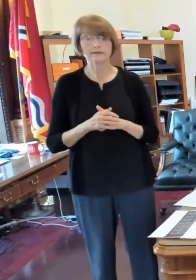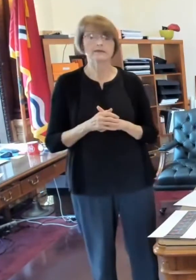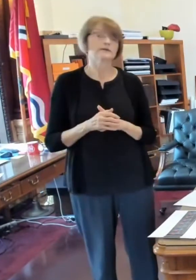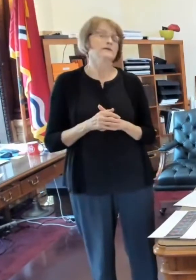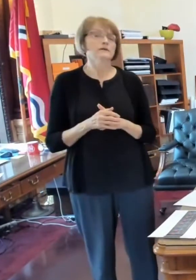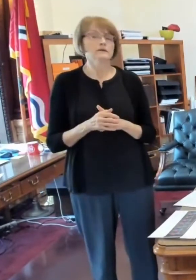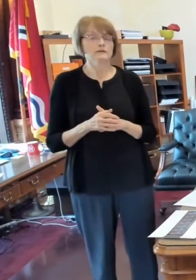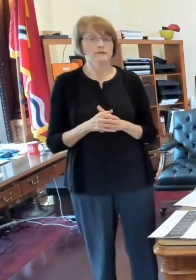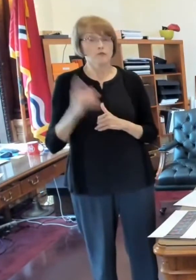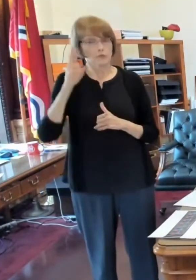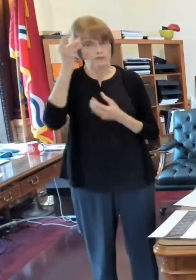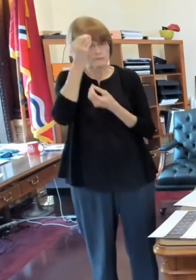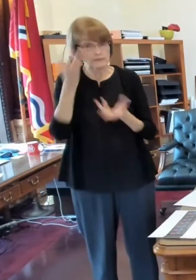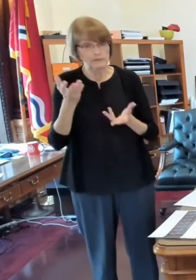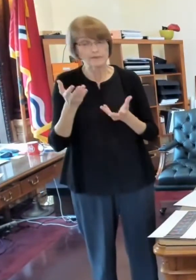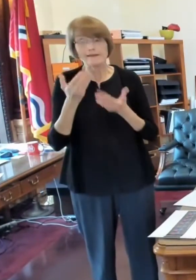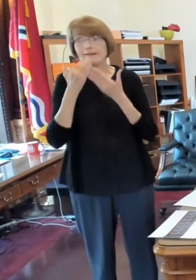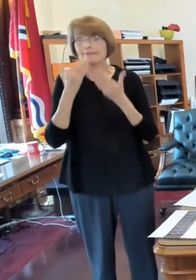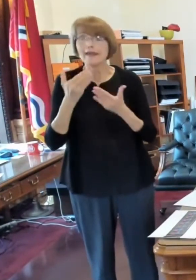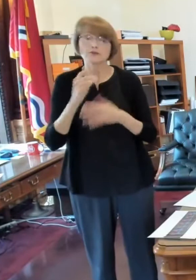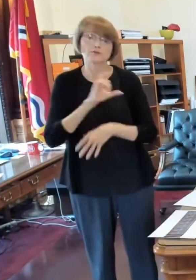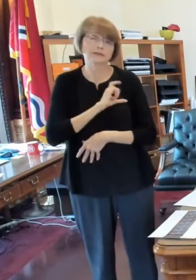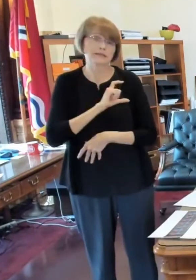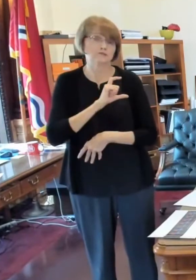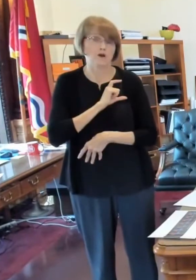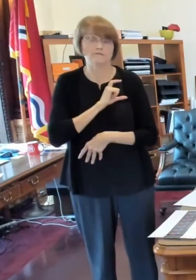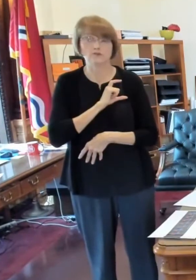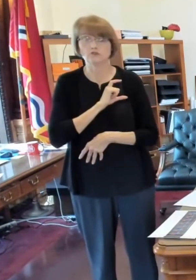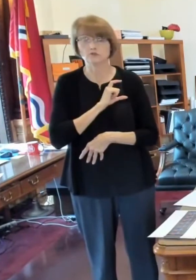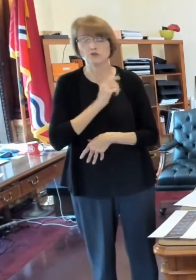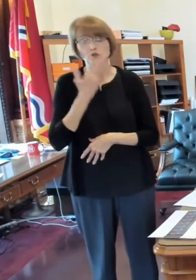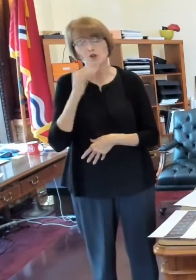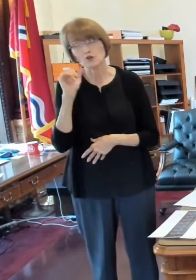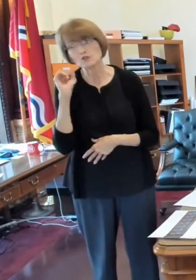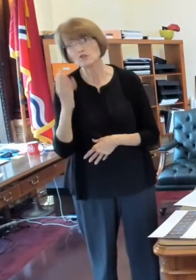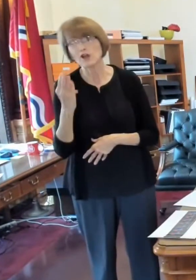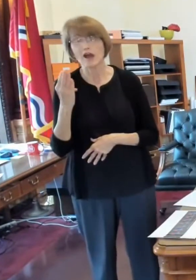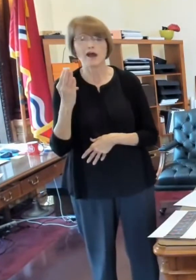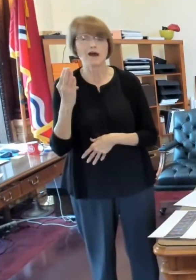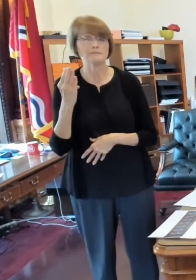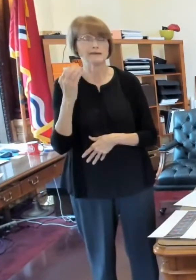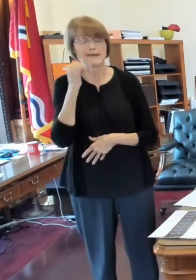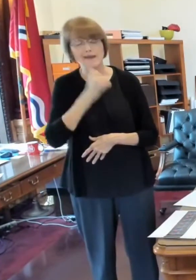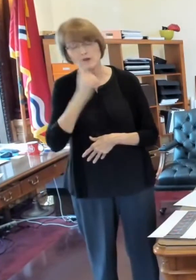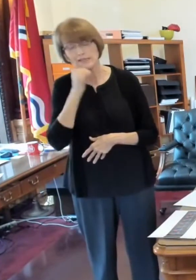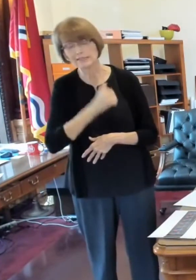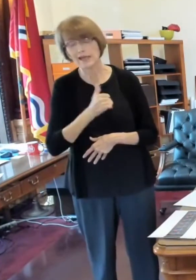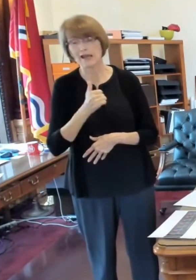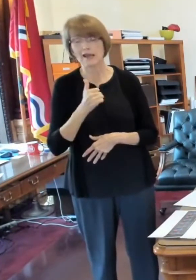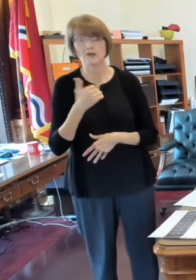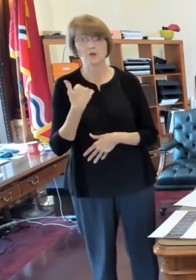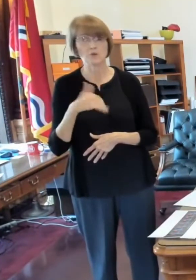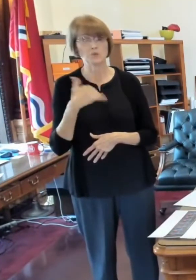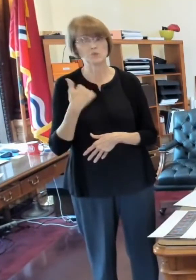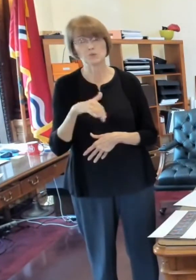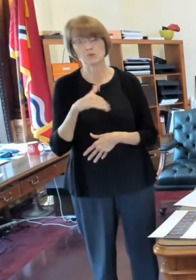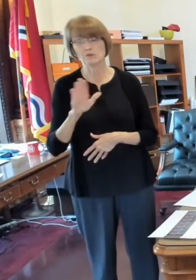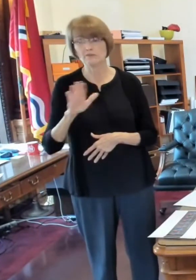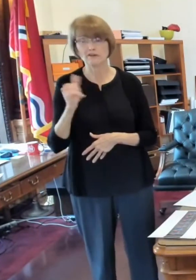to say that, you know, thank you to our police officers who are out there doing a good job for us every single day in a very, very